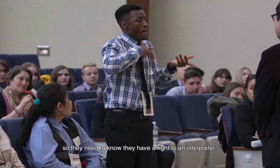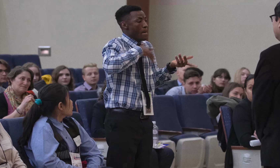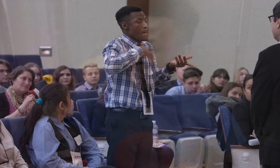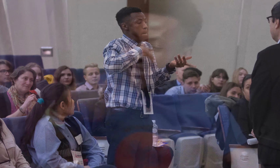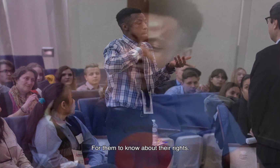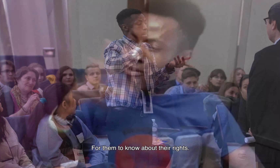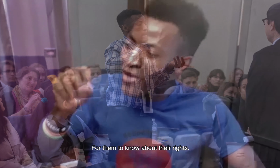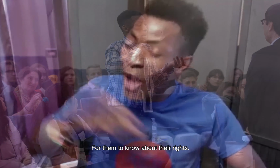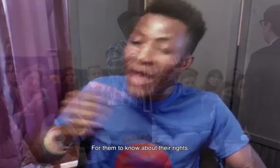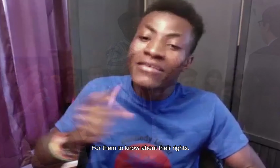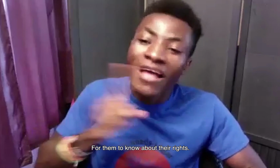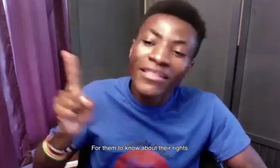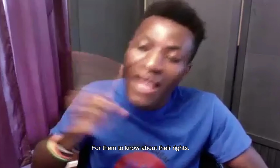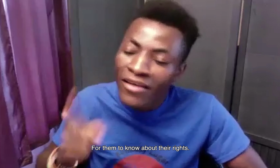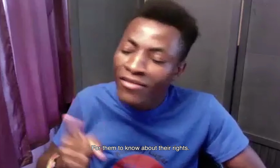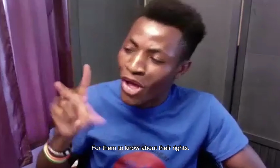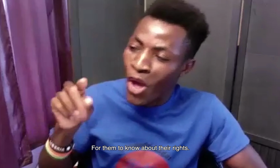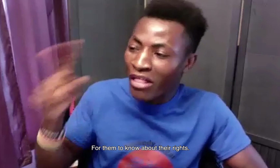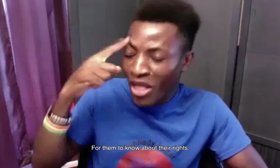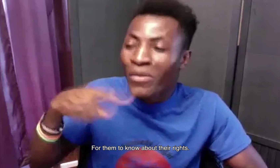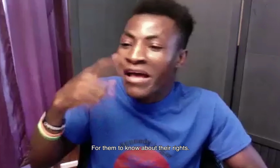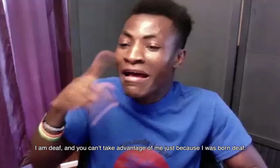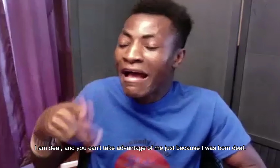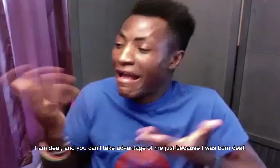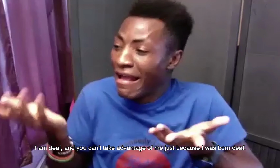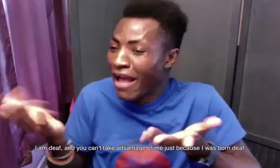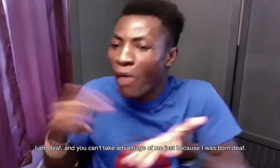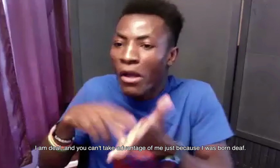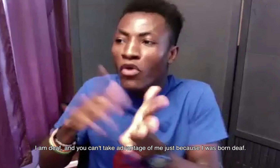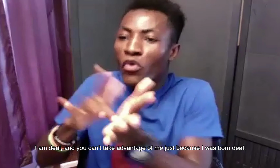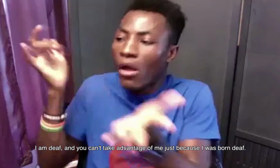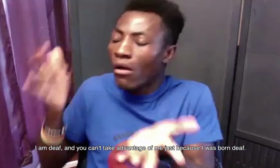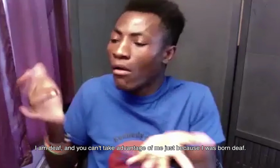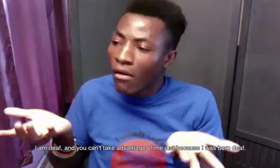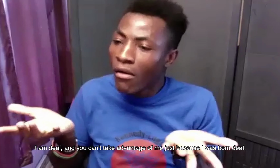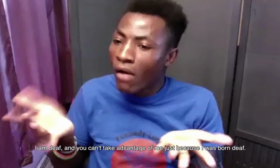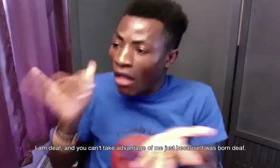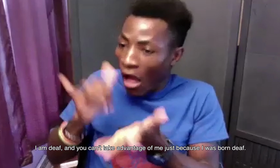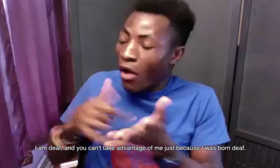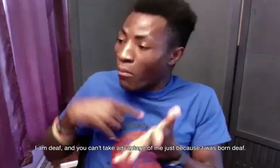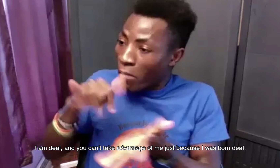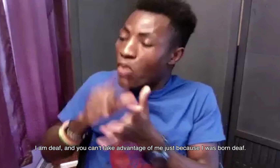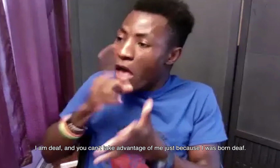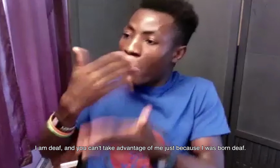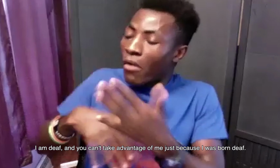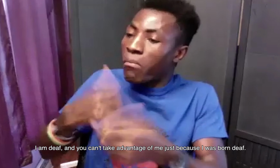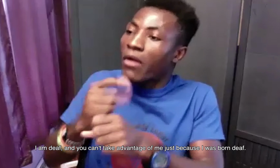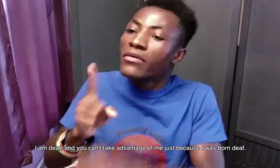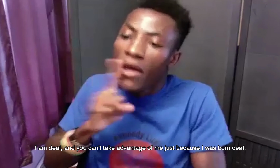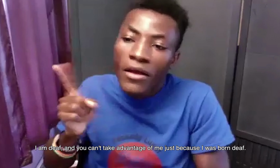for them to know about their rights. I am deaf and you can't take advantage of me just because I was born deaf.